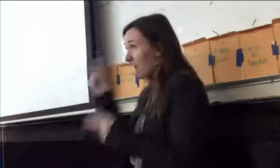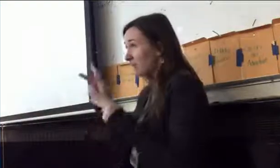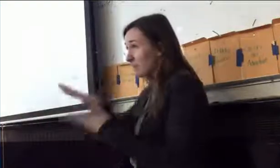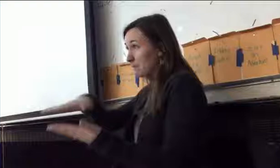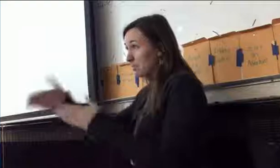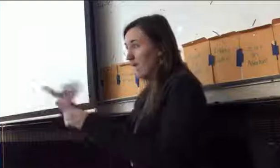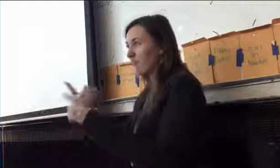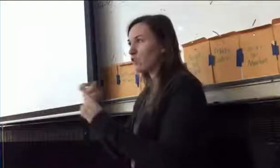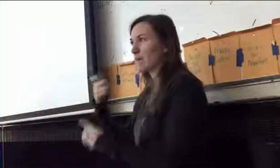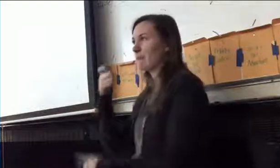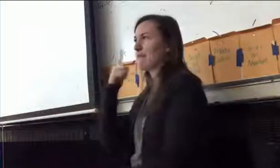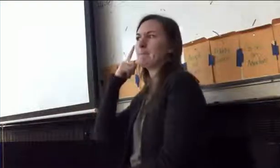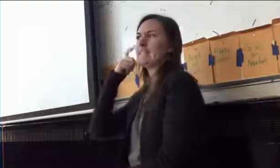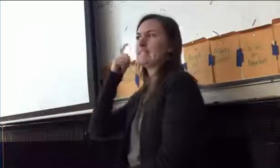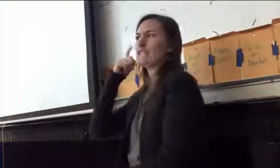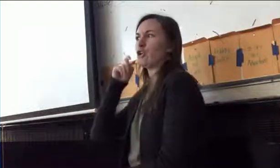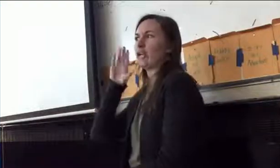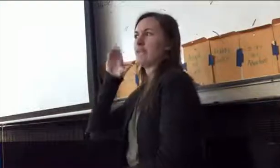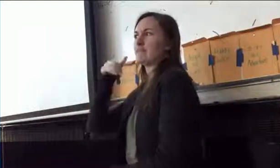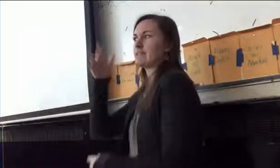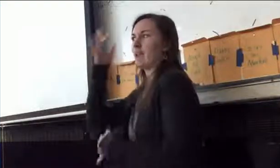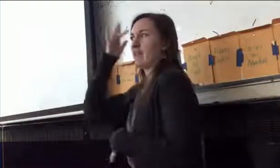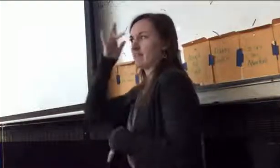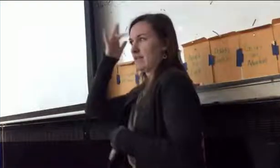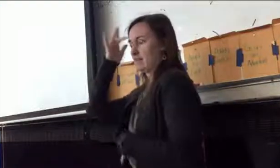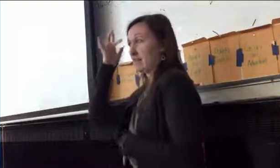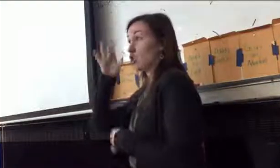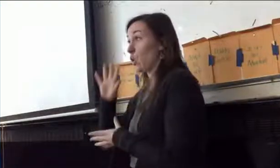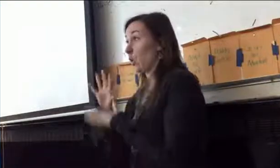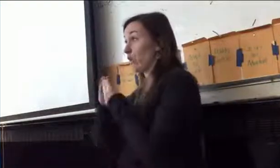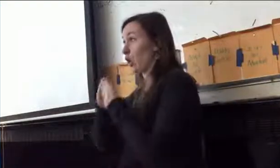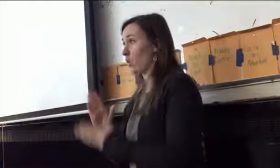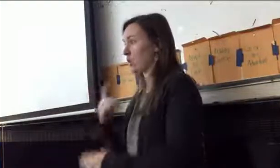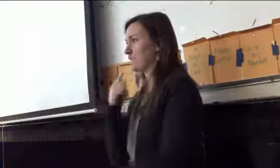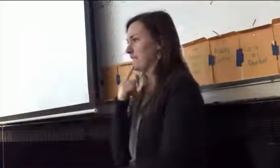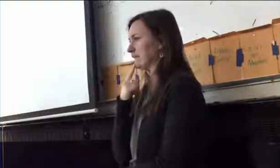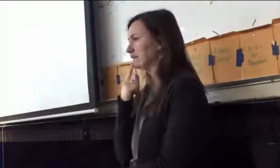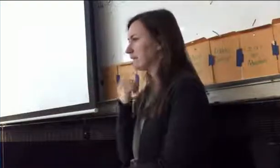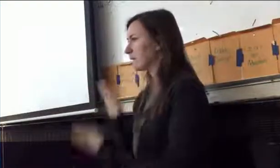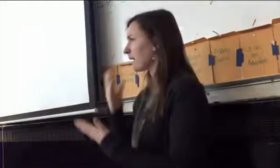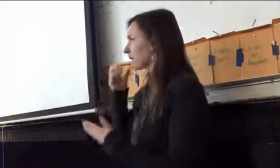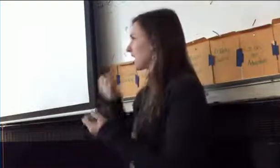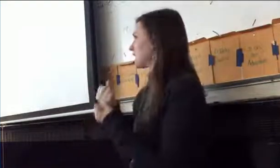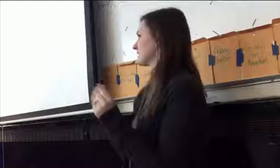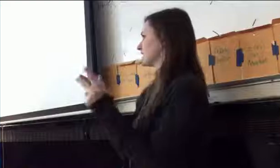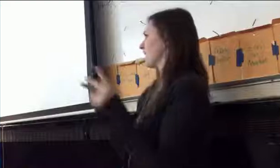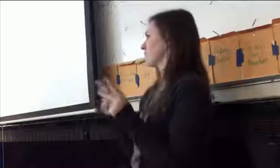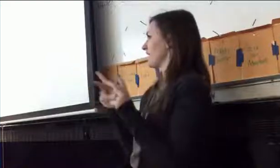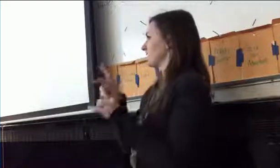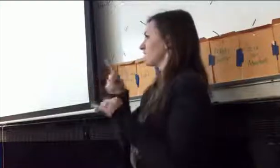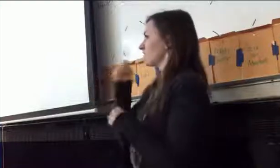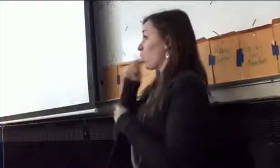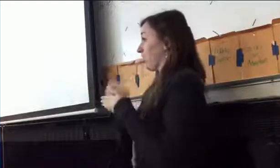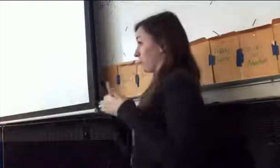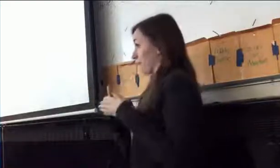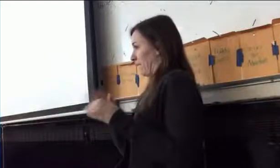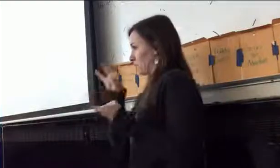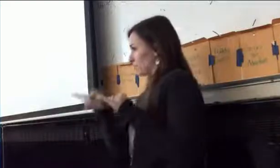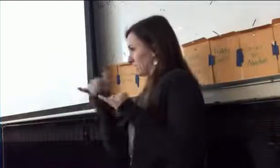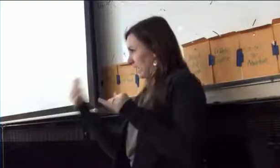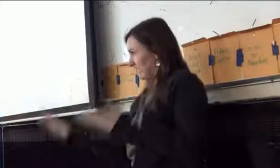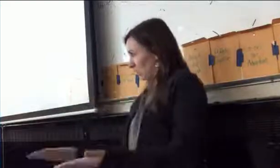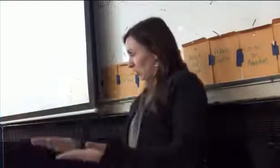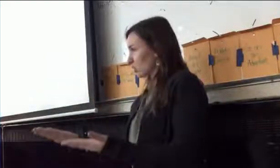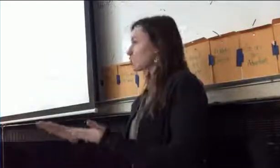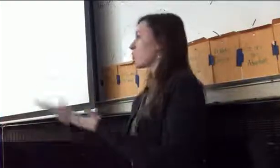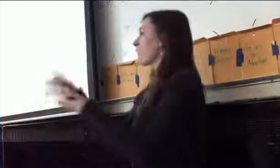mysterious illness. The owner of the whole house decides maybe it's not a safe place for the devil baby to be at the whole house. They banish the devil